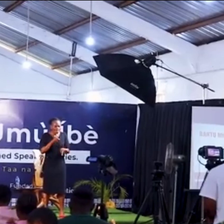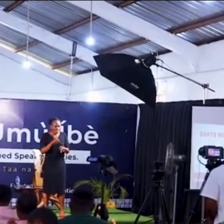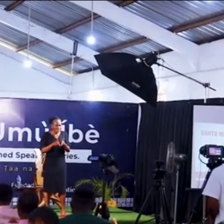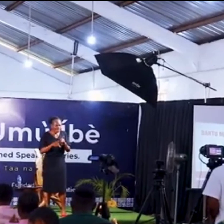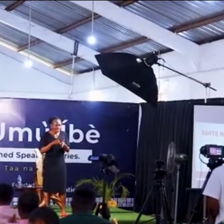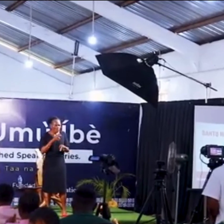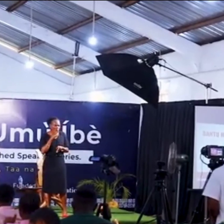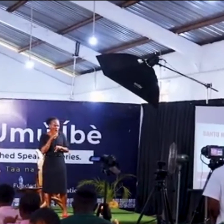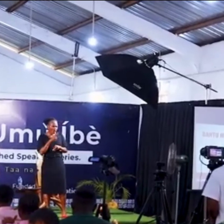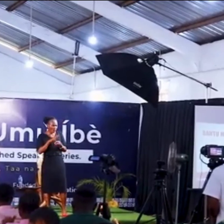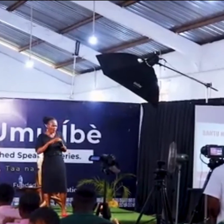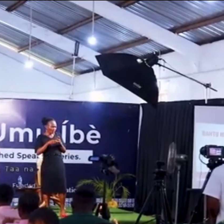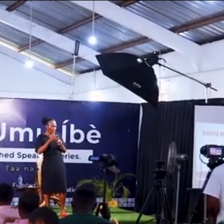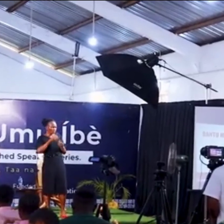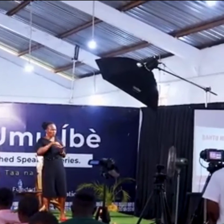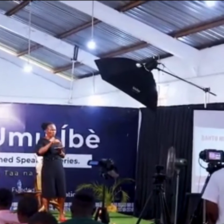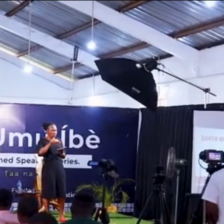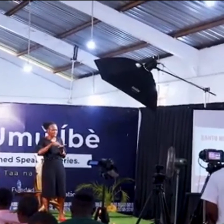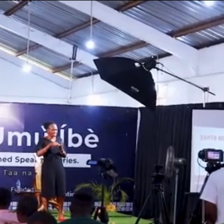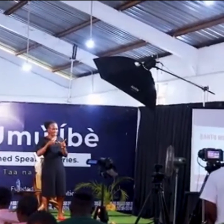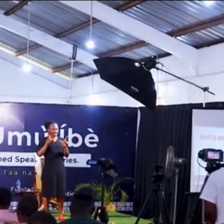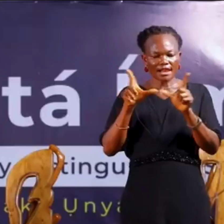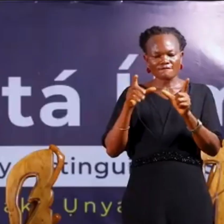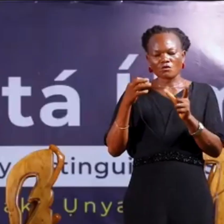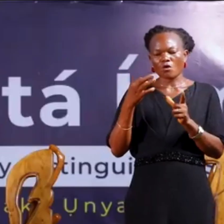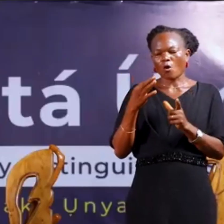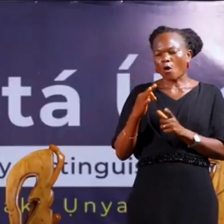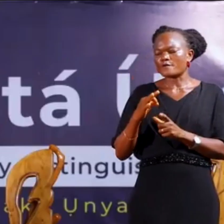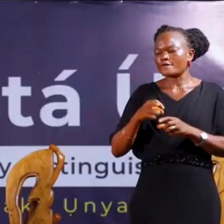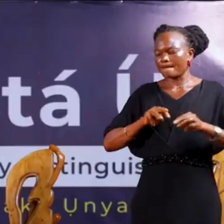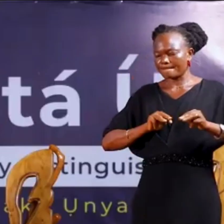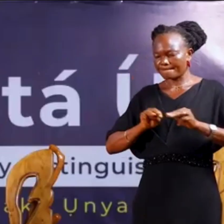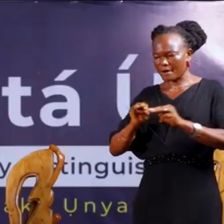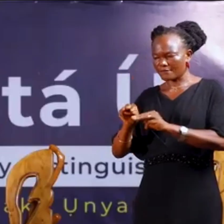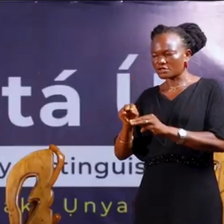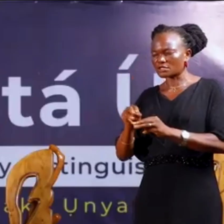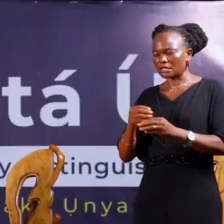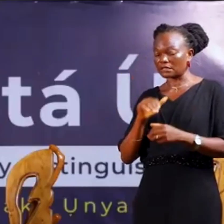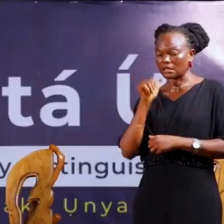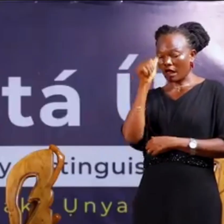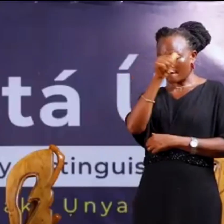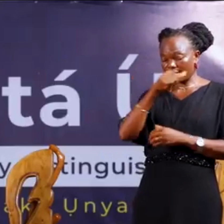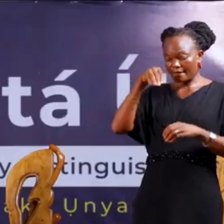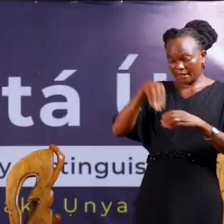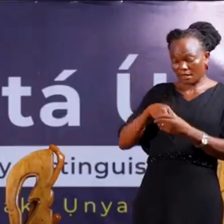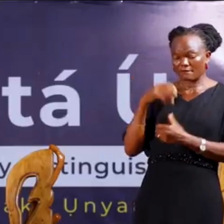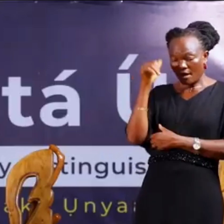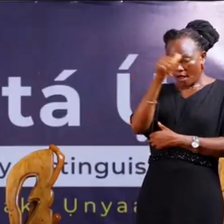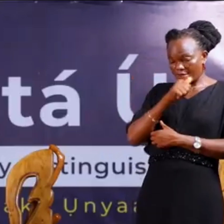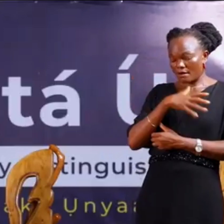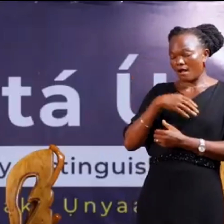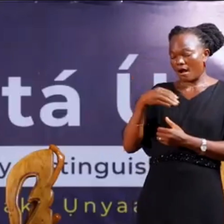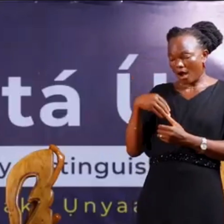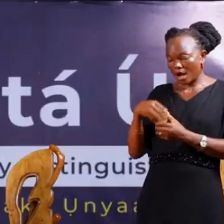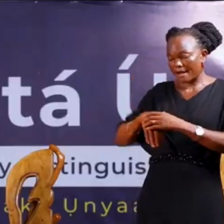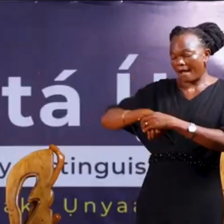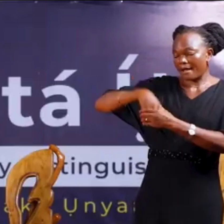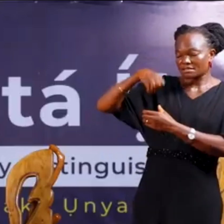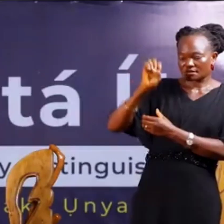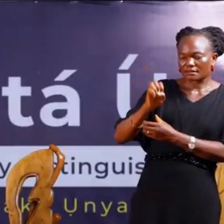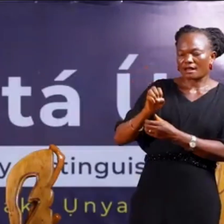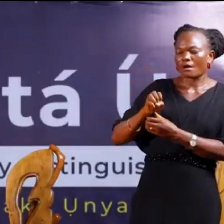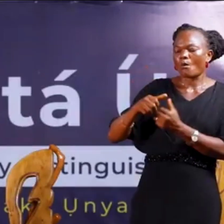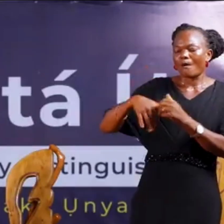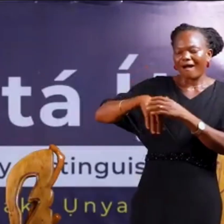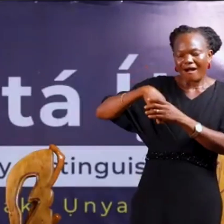to these two levels of migration. Internal within Africa, external within the African